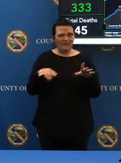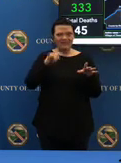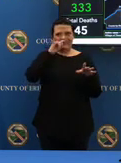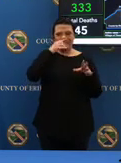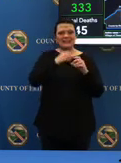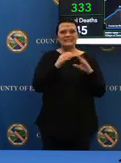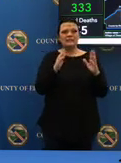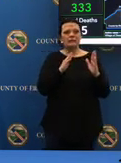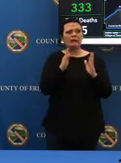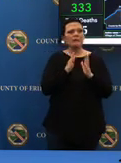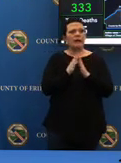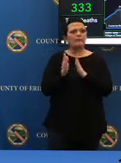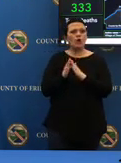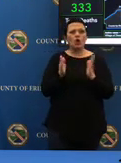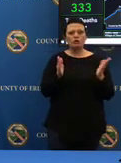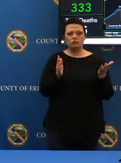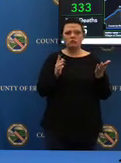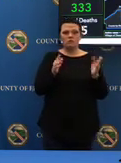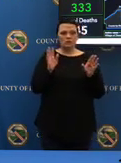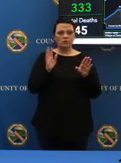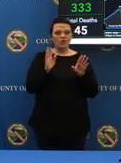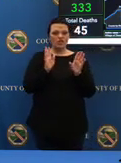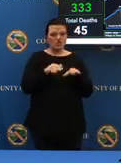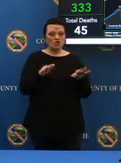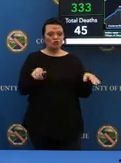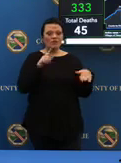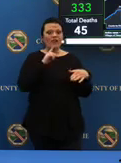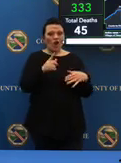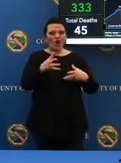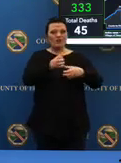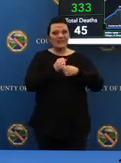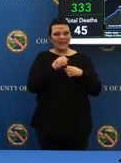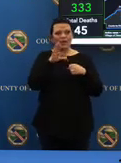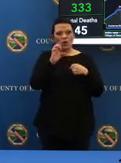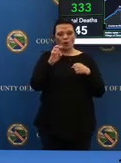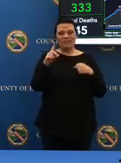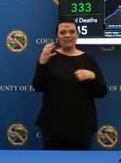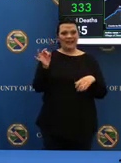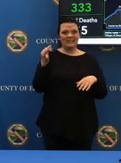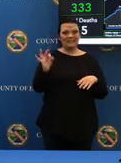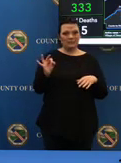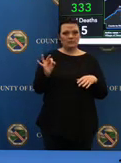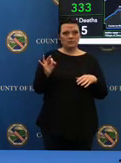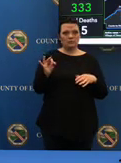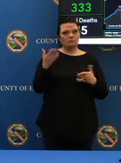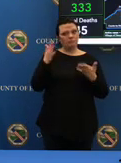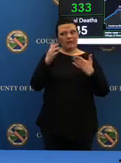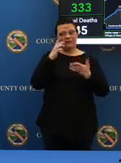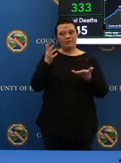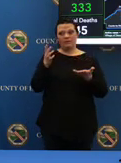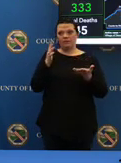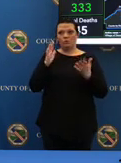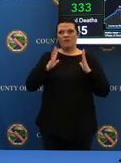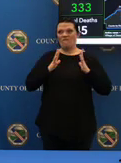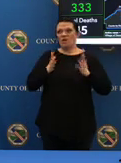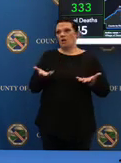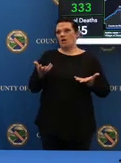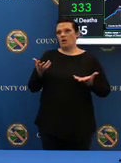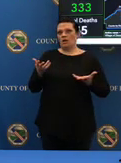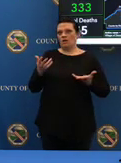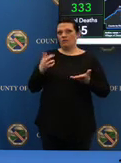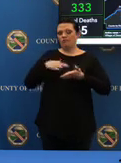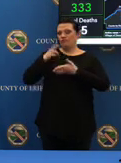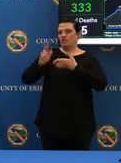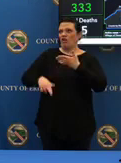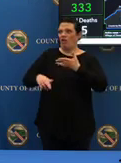in the neighborhood, and there are children that are catching COVID-19. They may be fine. They may not realize any results, but they could take it